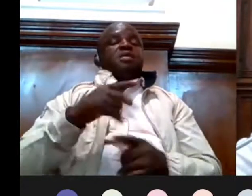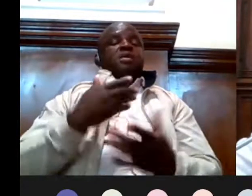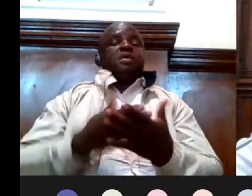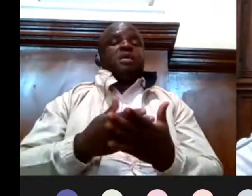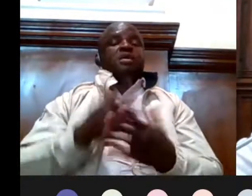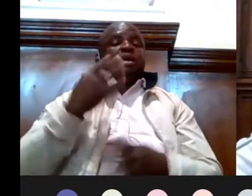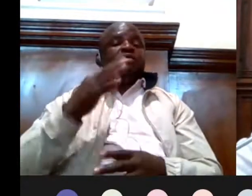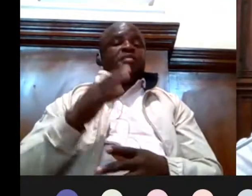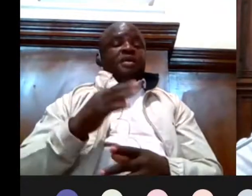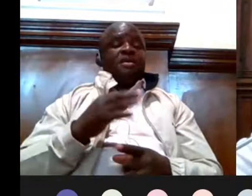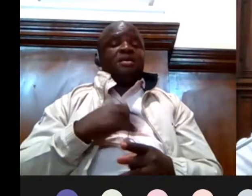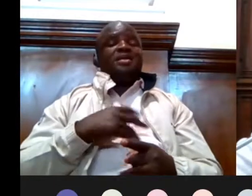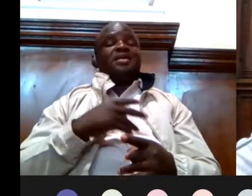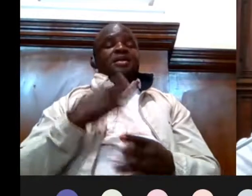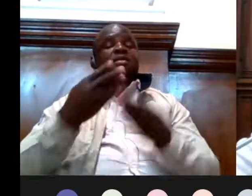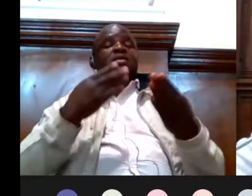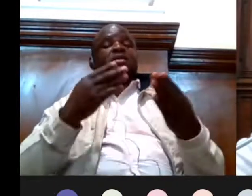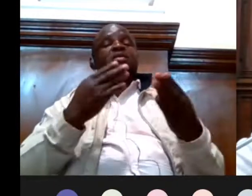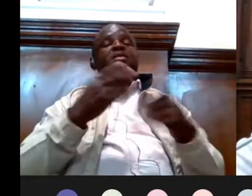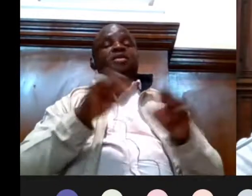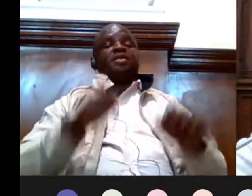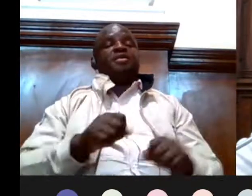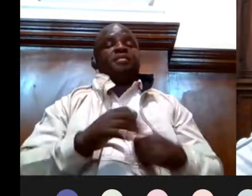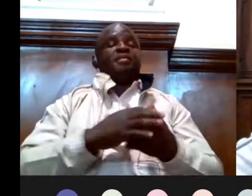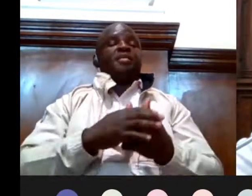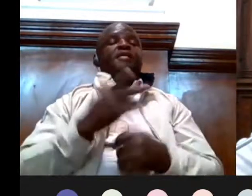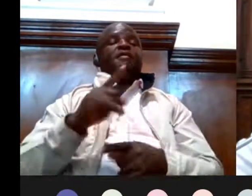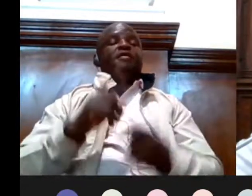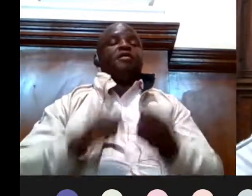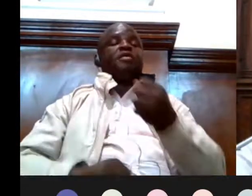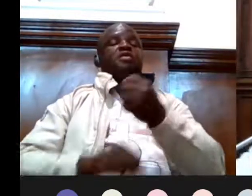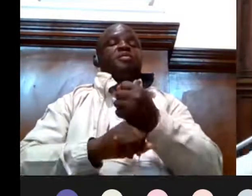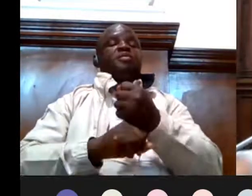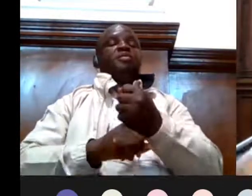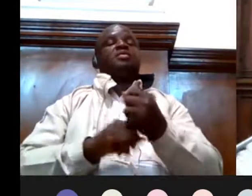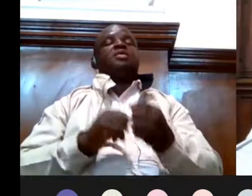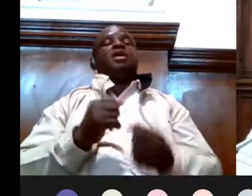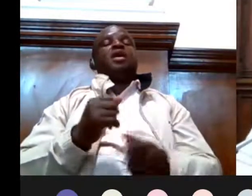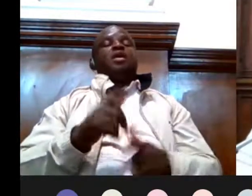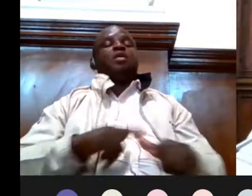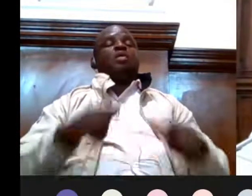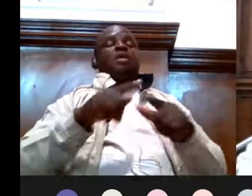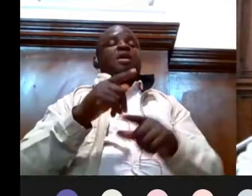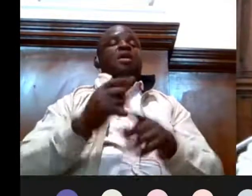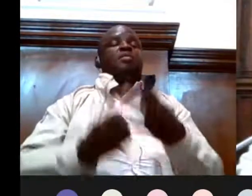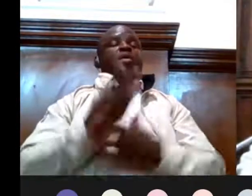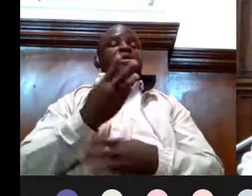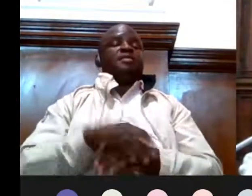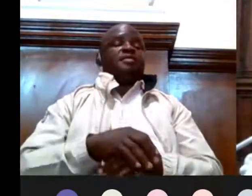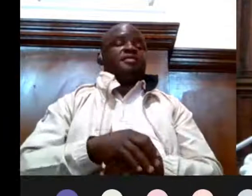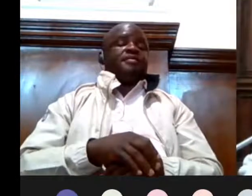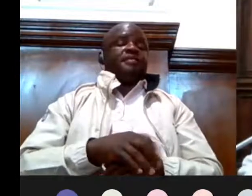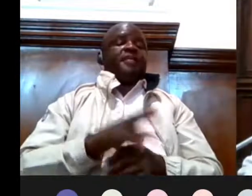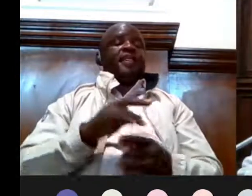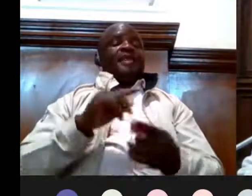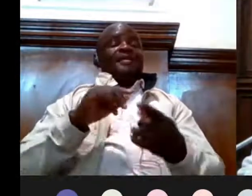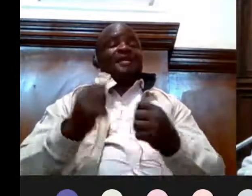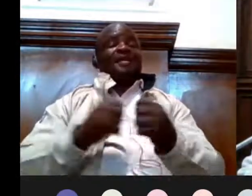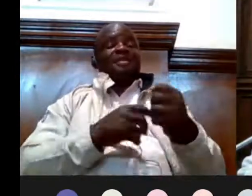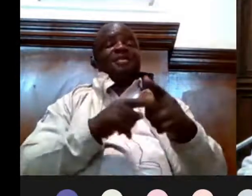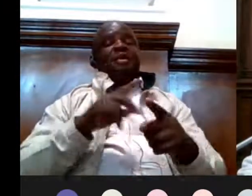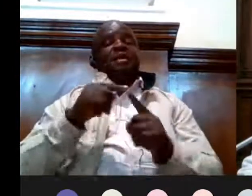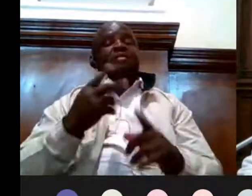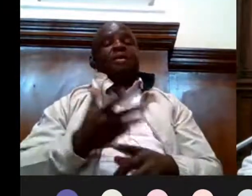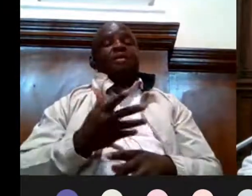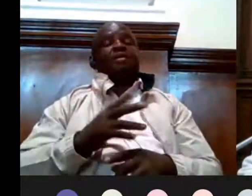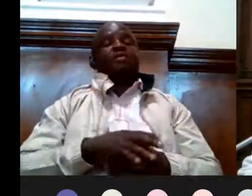procurement in supporting various sectors of our provincial economy and local production. The aim of this strategy is also to